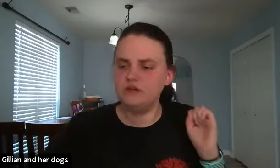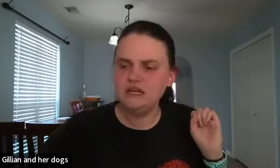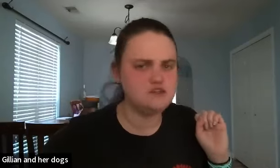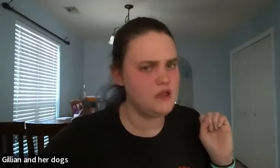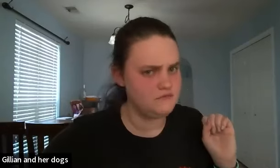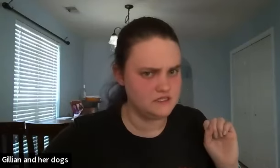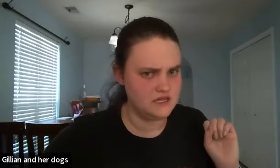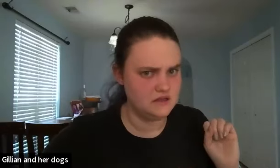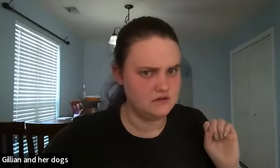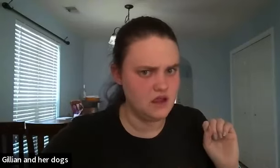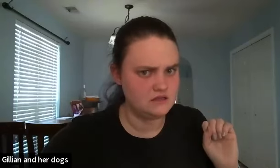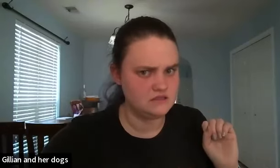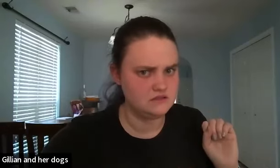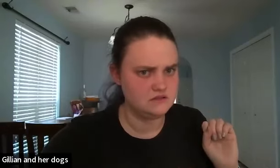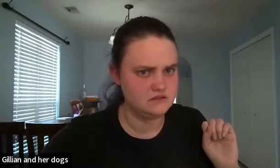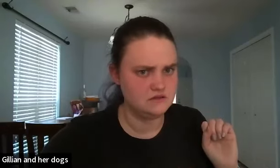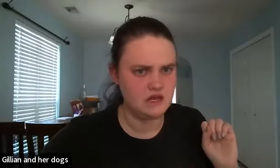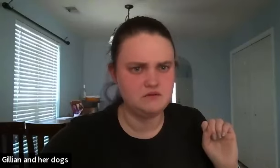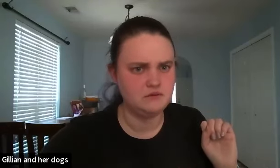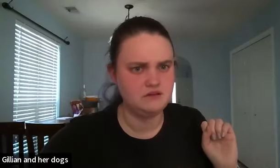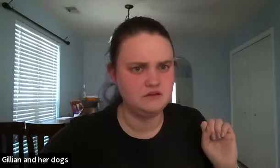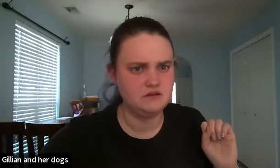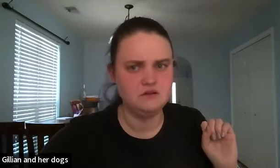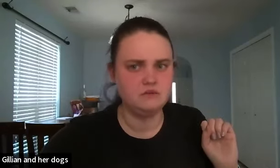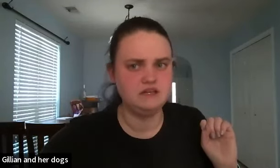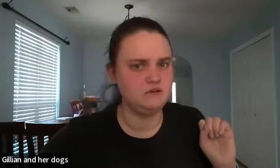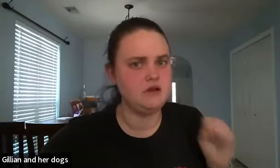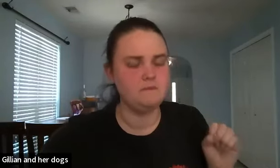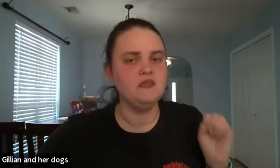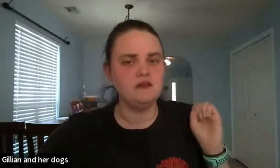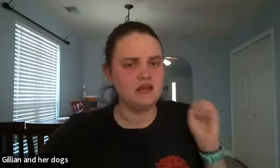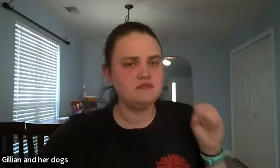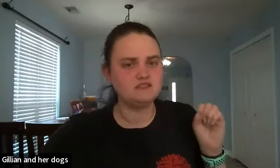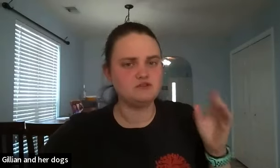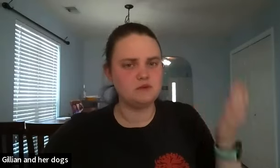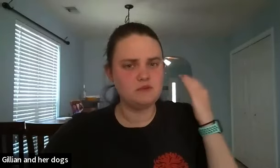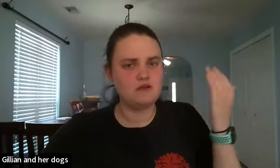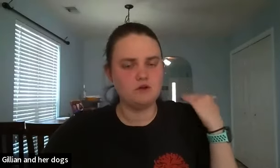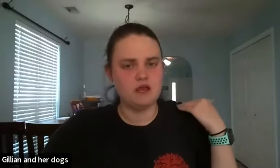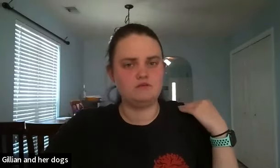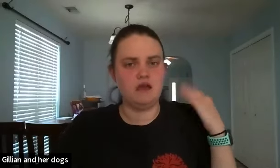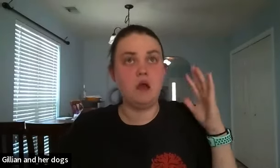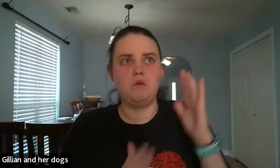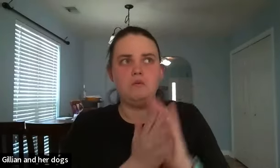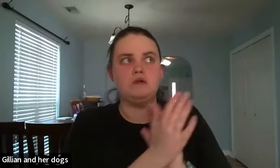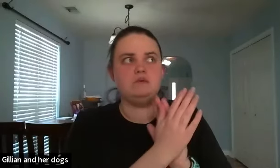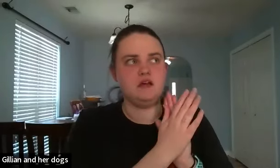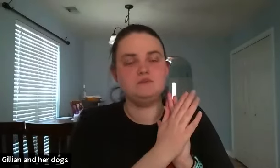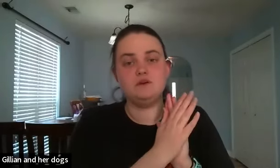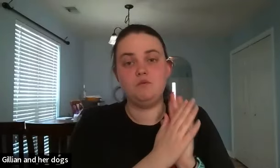didn't do every day, correct? I don't think we didn't do it. Okay. I didn't think so. I was trying to remember how far back, how weird we stopped. So what